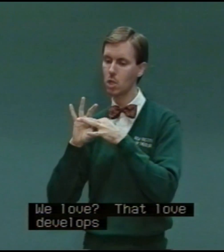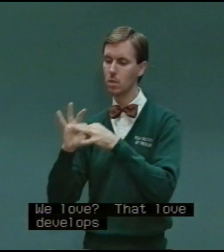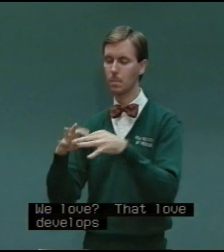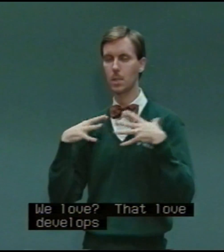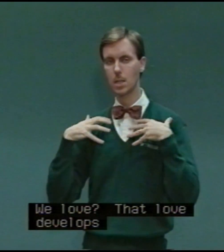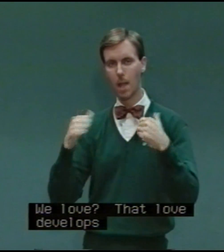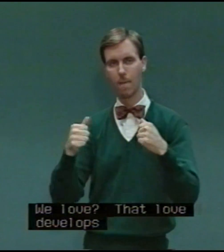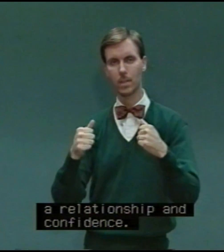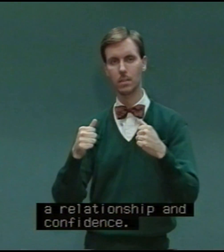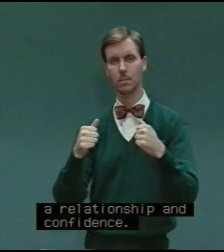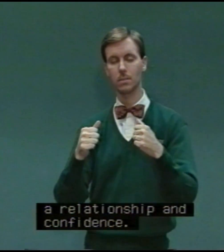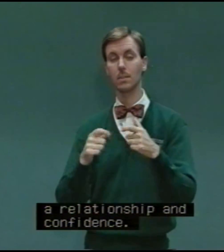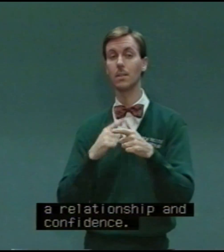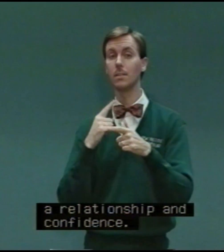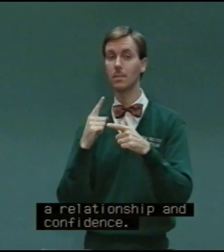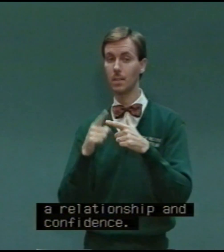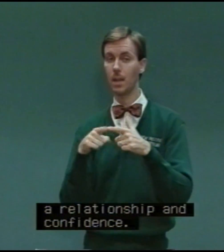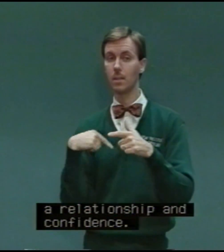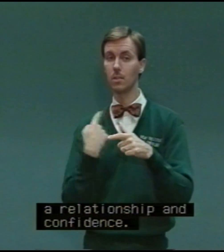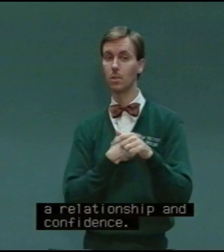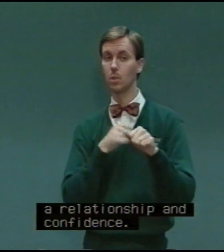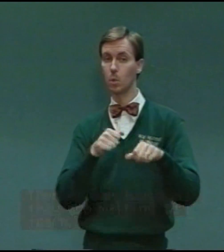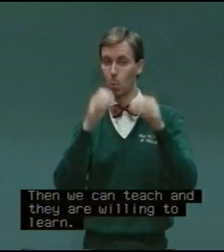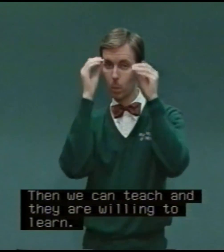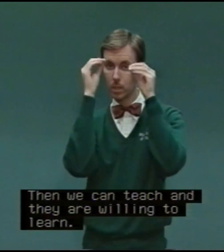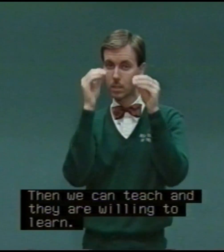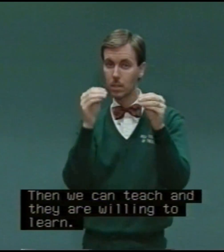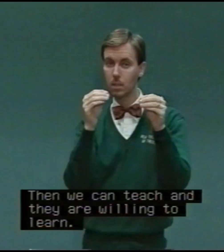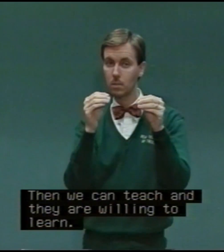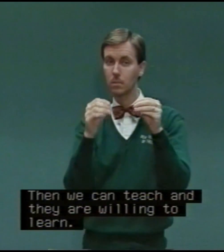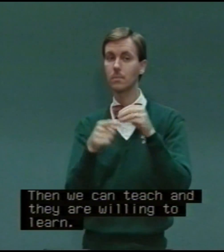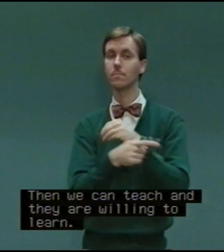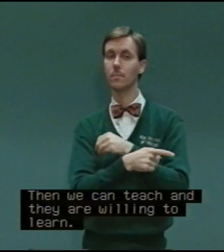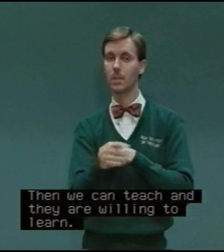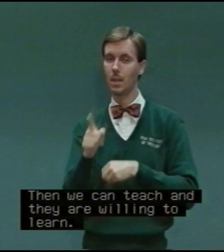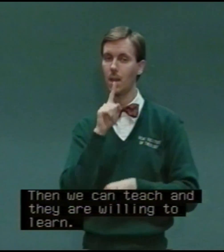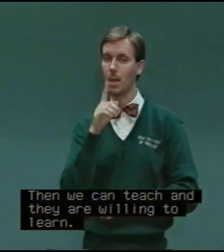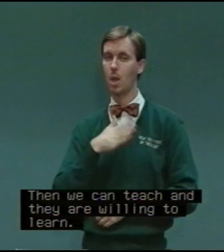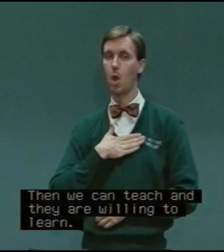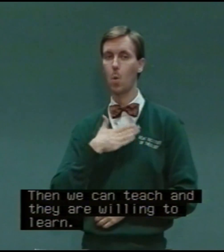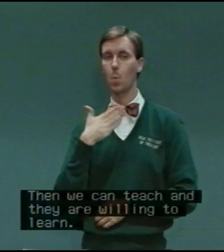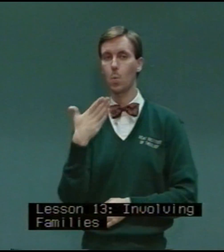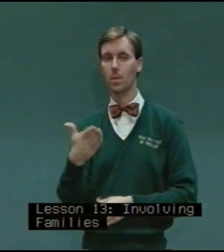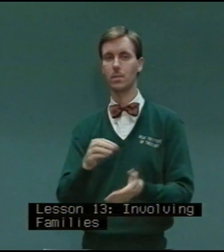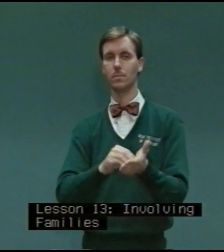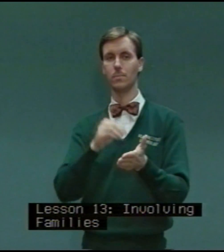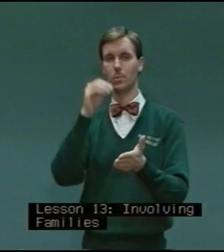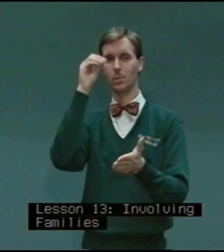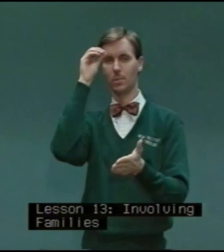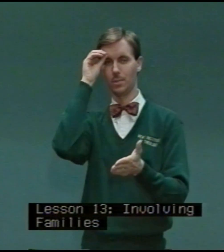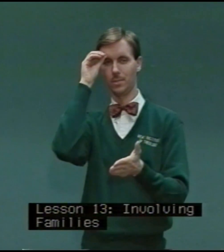a relationship and confidence then we can teach and they are willing to learn